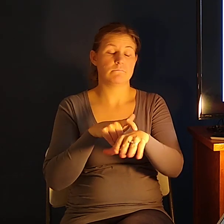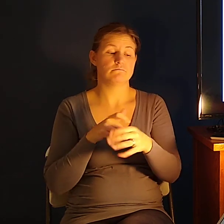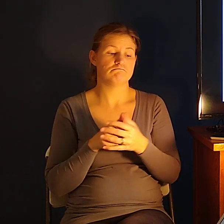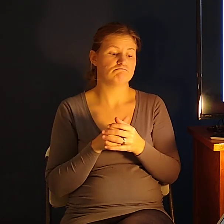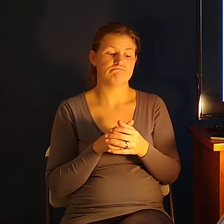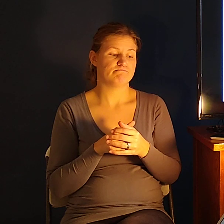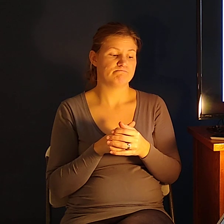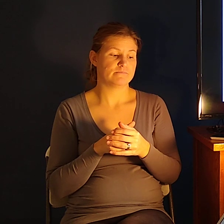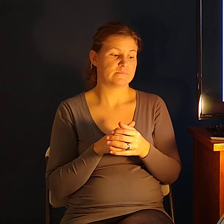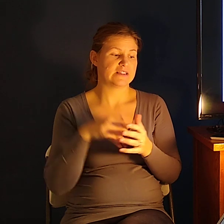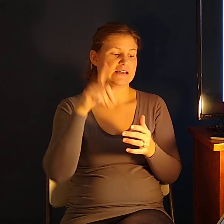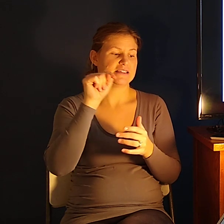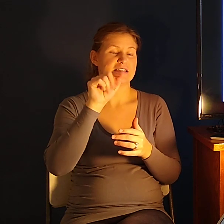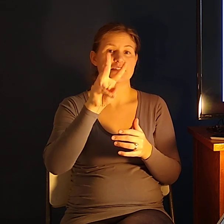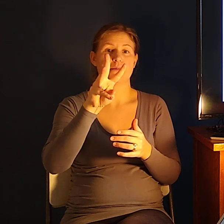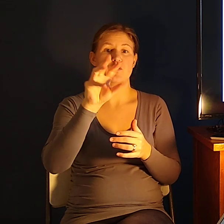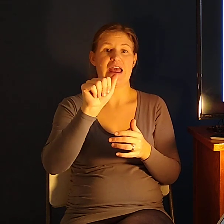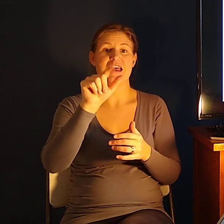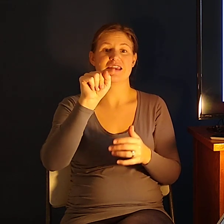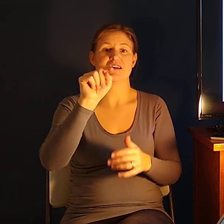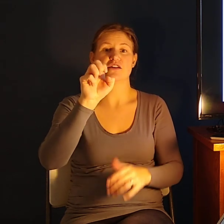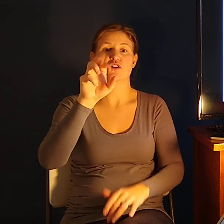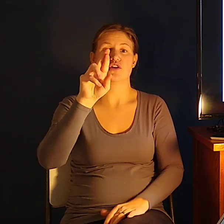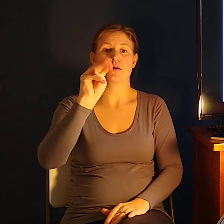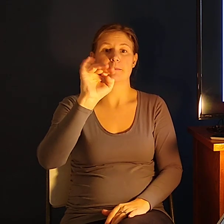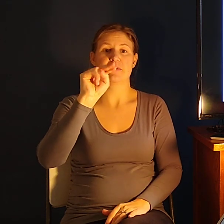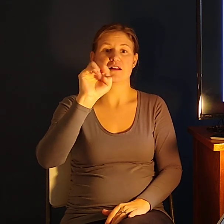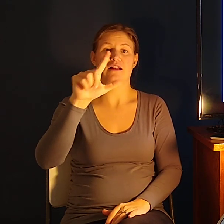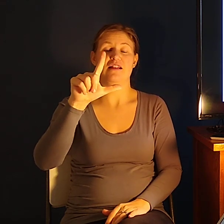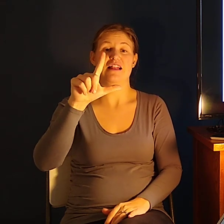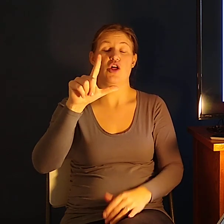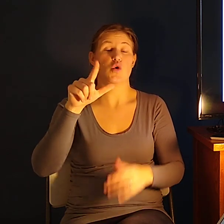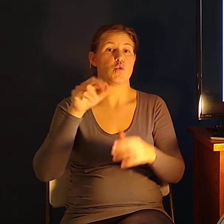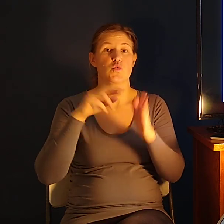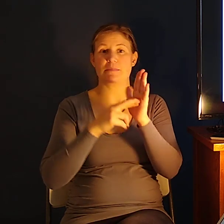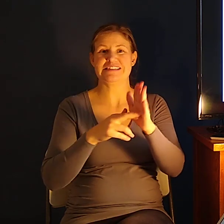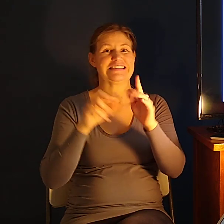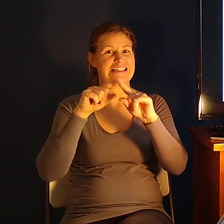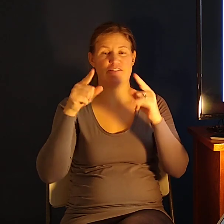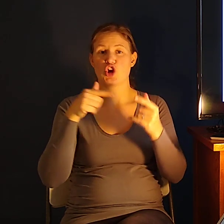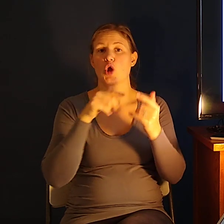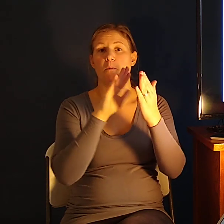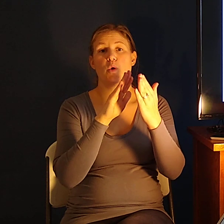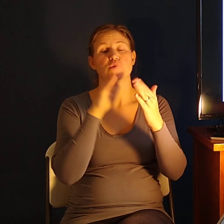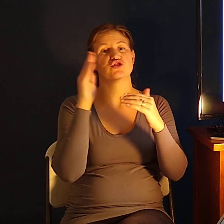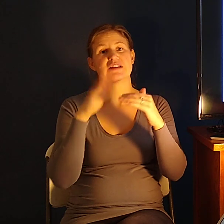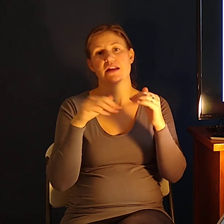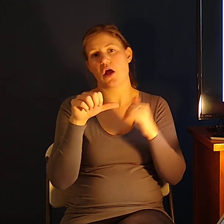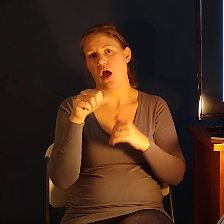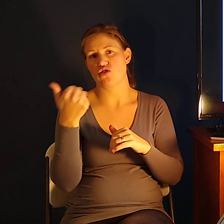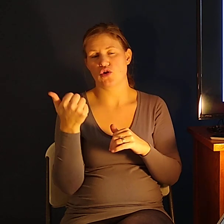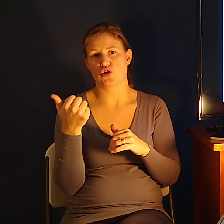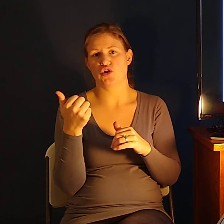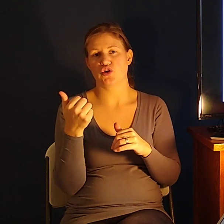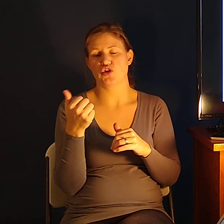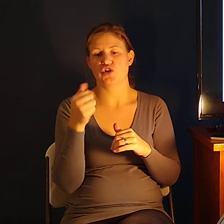And the TWA terminal represents an entirely different approach than other thin concrete